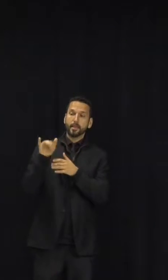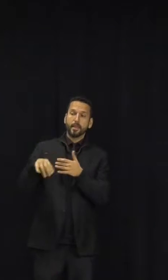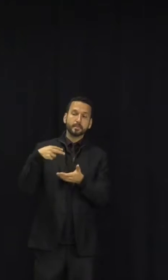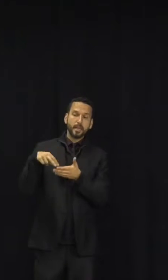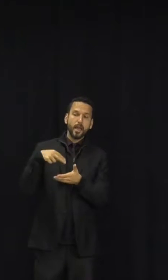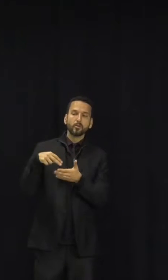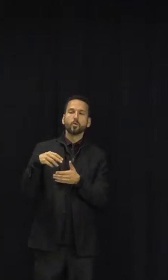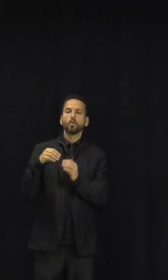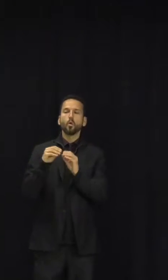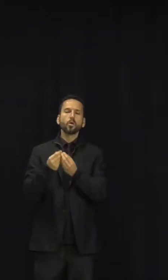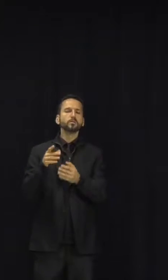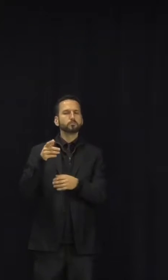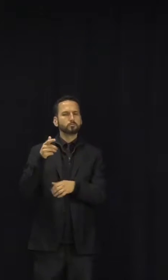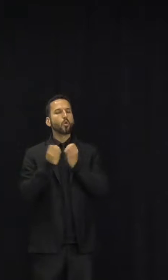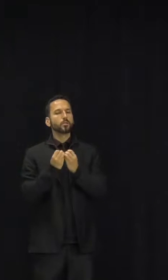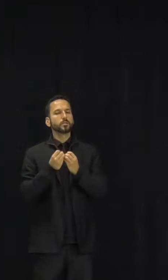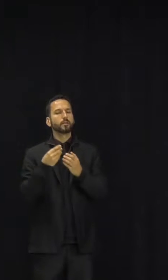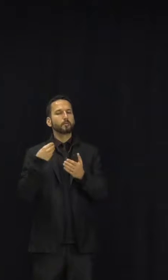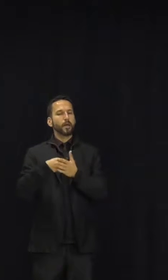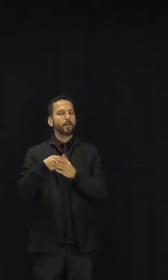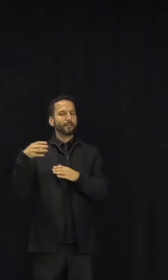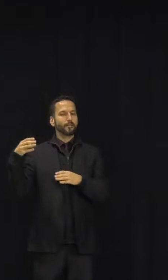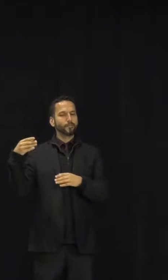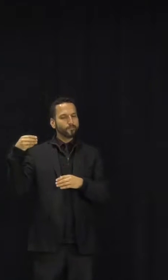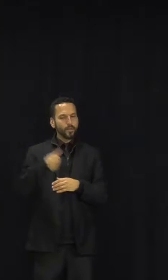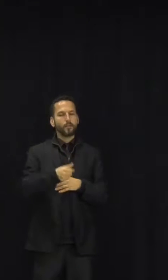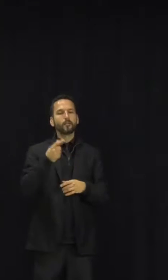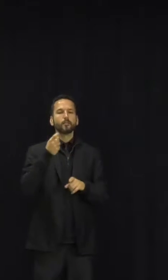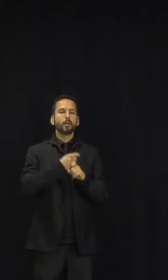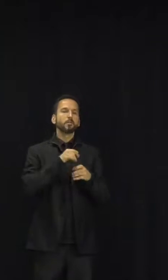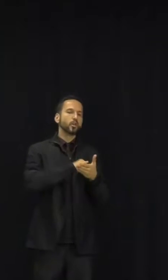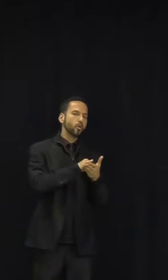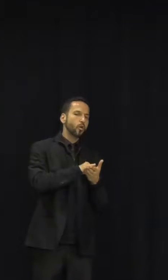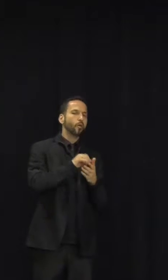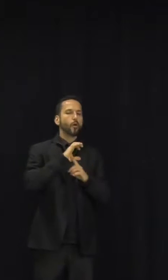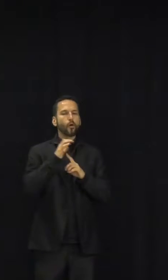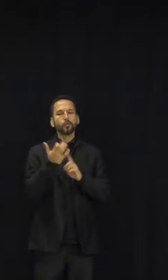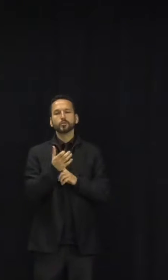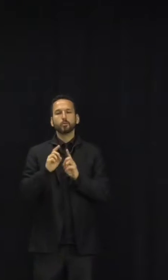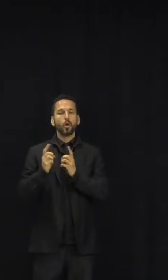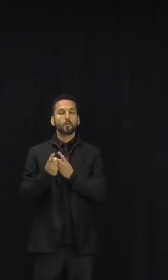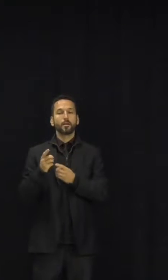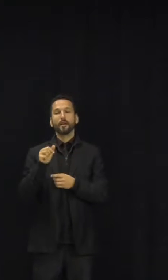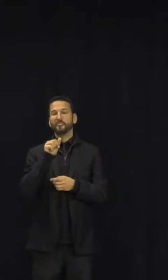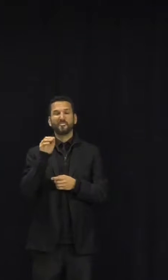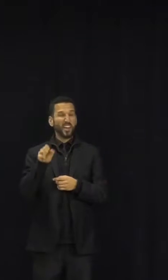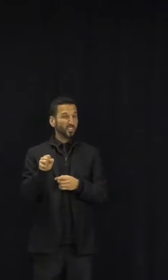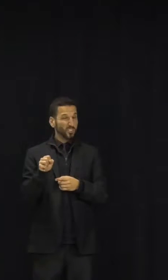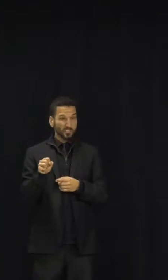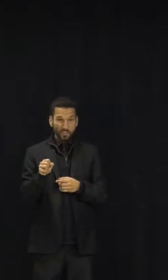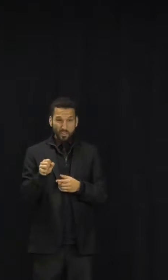consider myself a synthesizer of research. First, thanks so